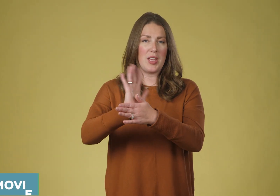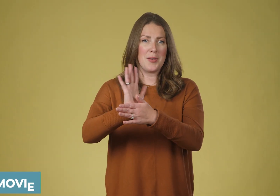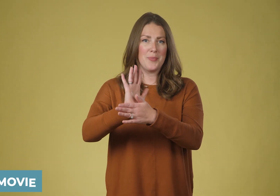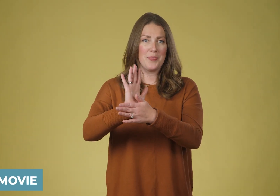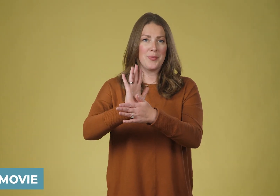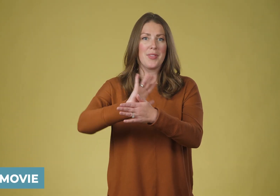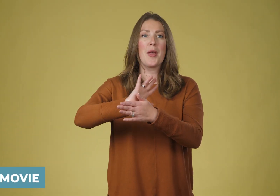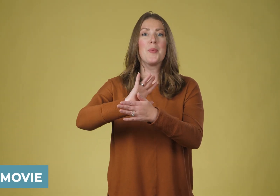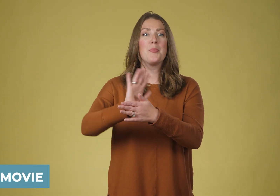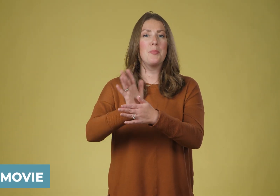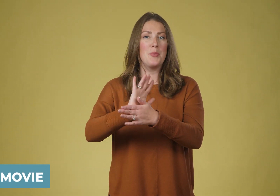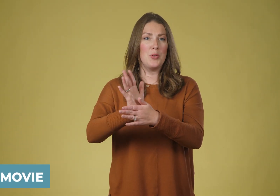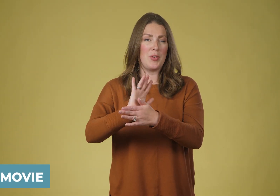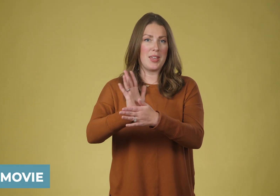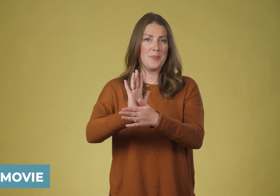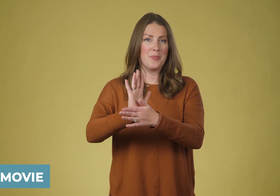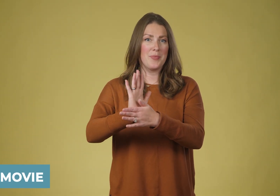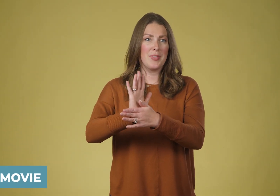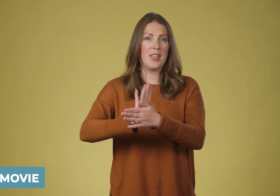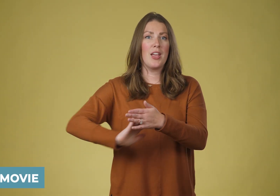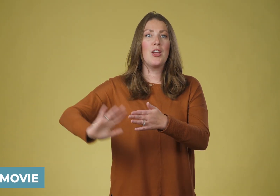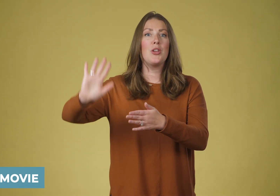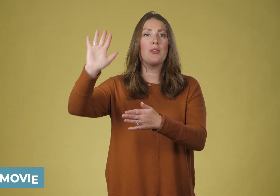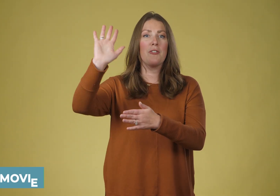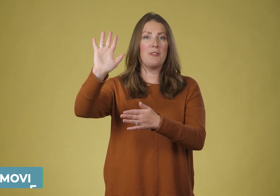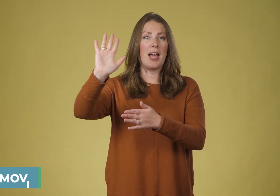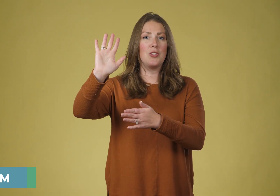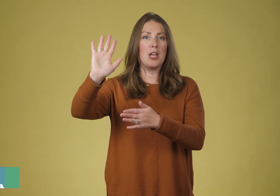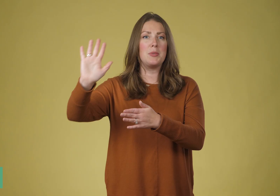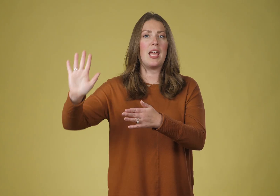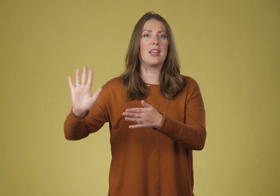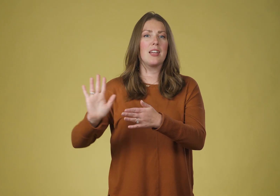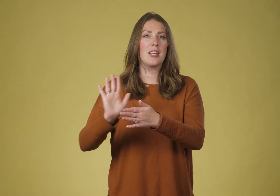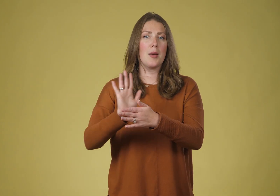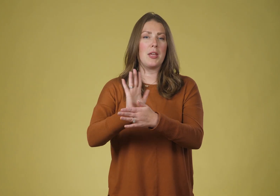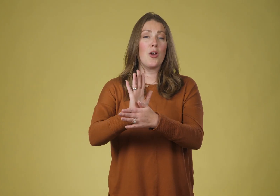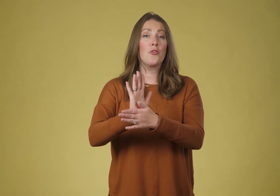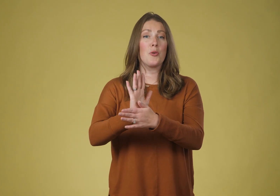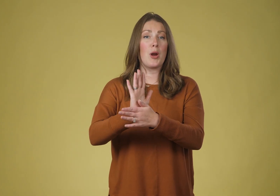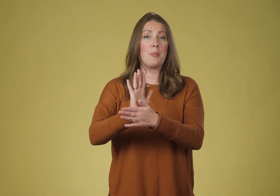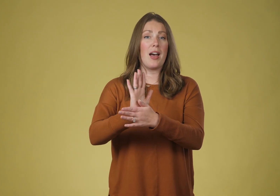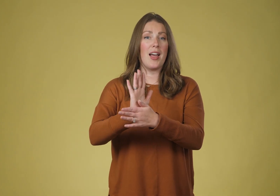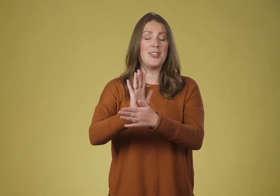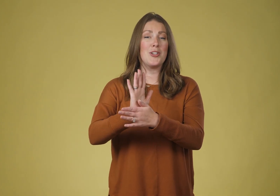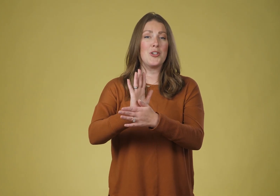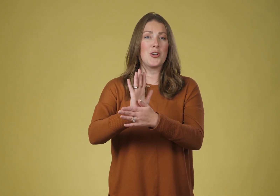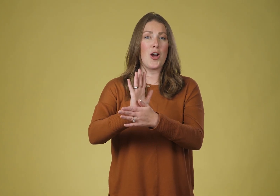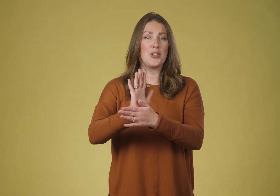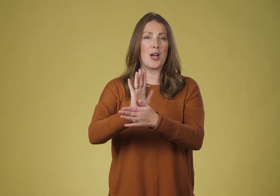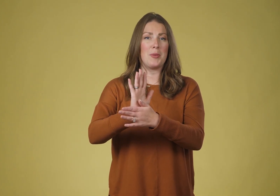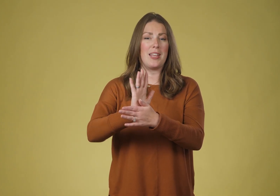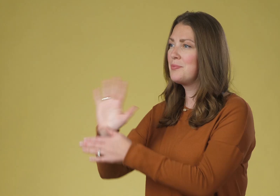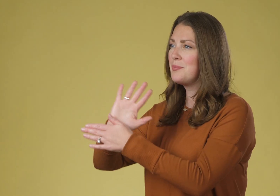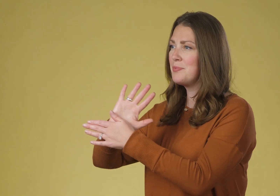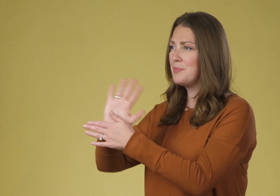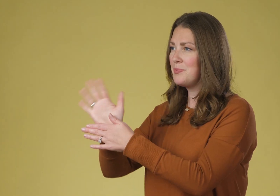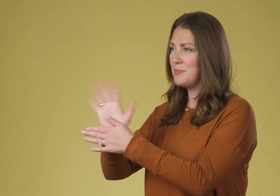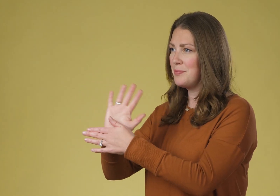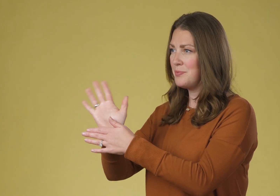Movie. Movie. You have a 5-shaped hand coming from right behind your non-dominant. Think of the